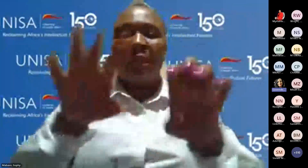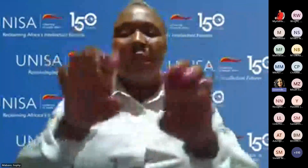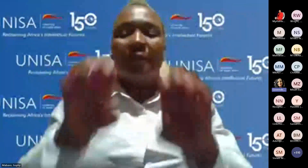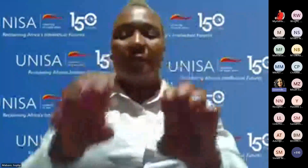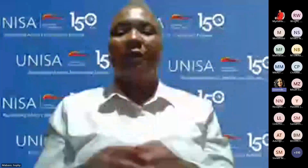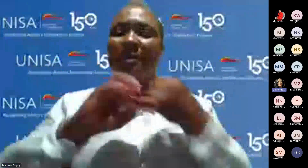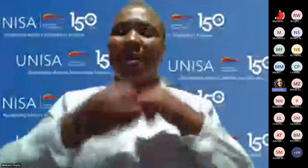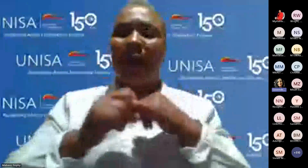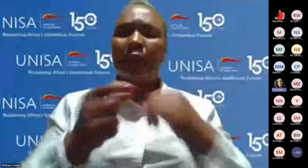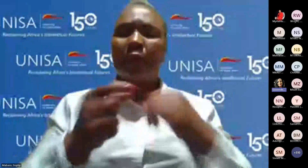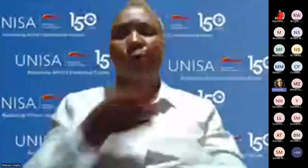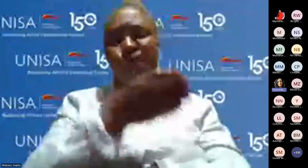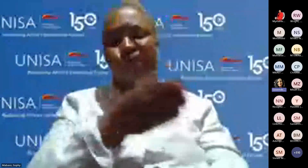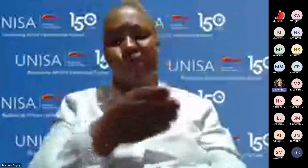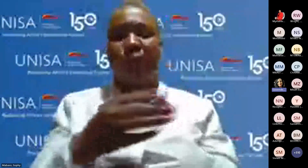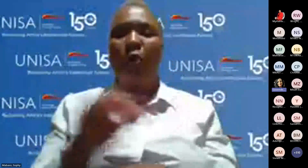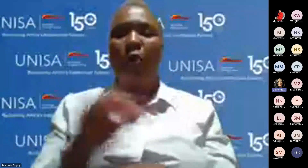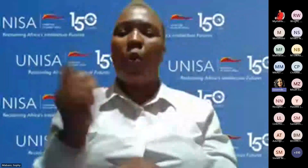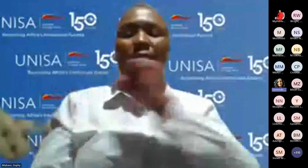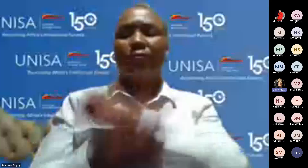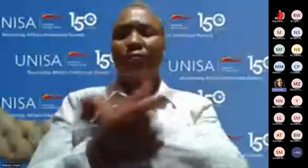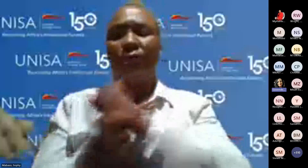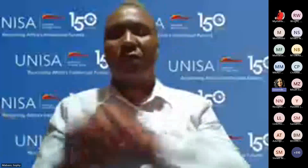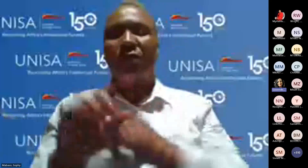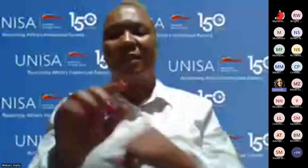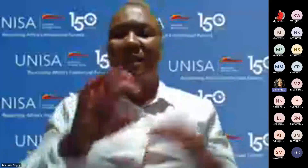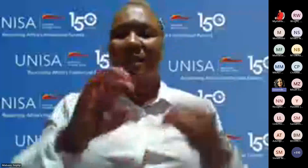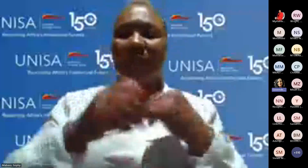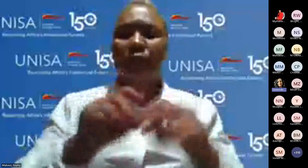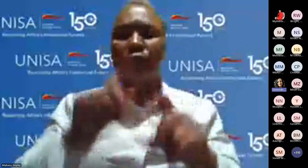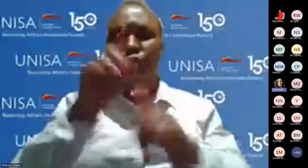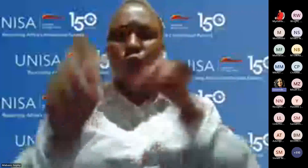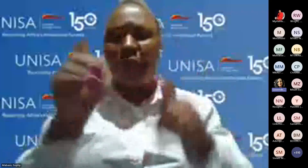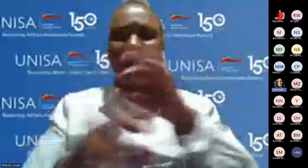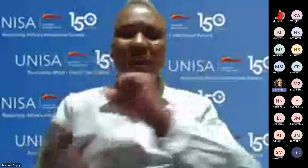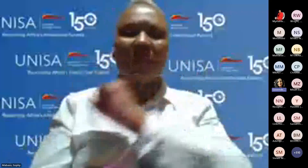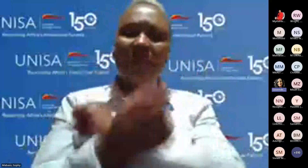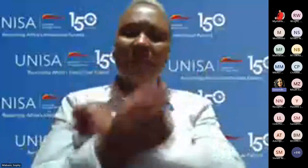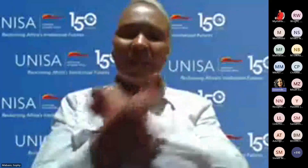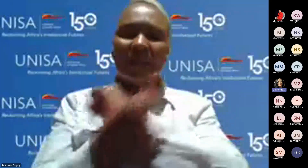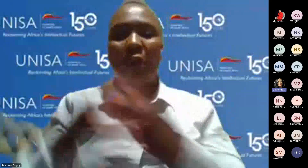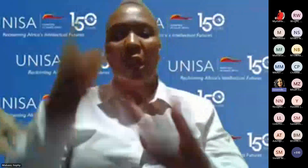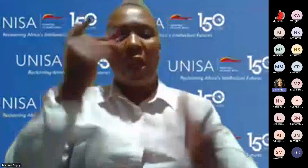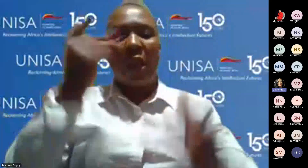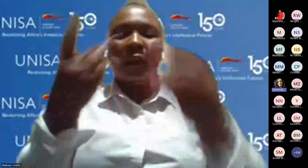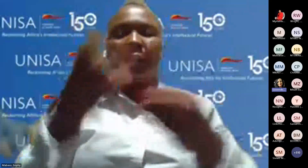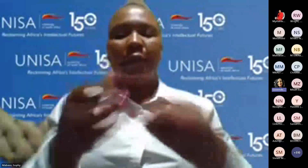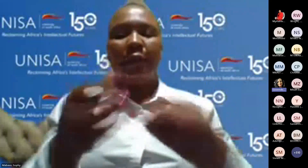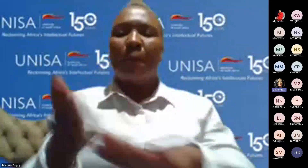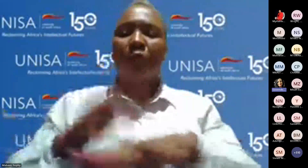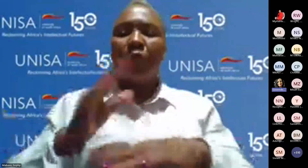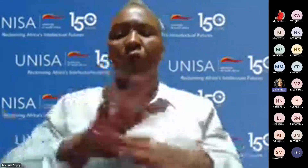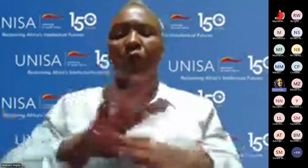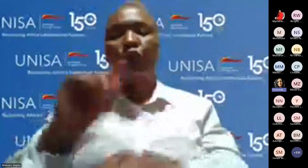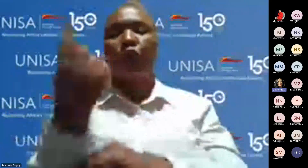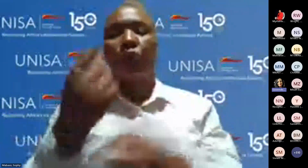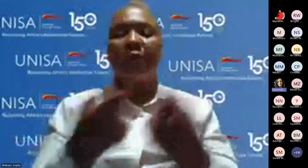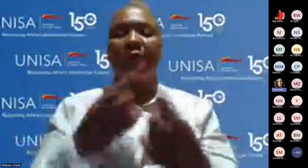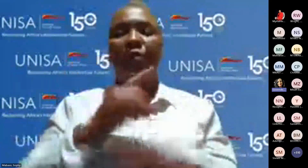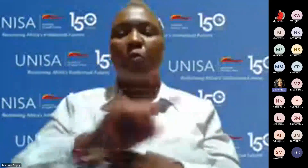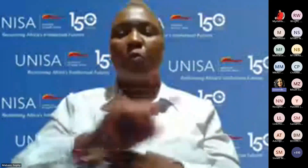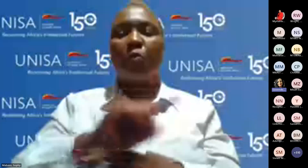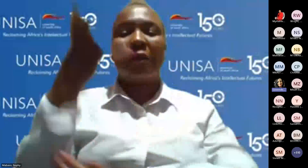try to attend all these webinars, try to attend the blast sessions. You will learn so much by attending these sessions, not only from what the